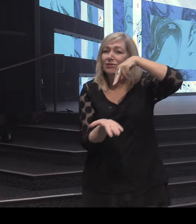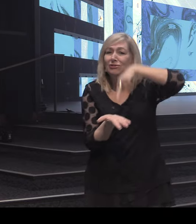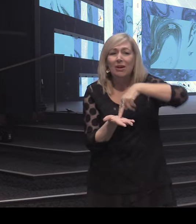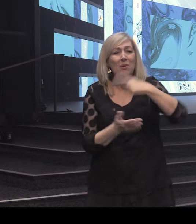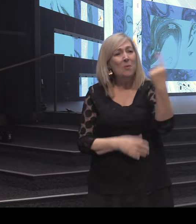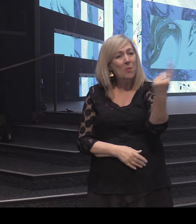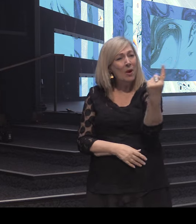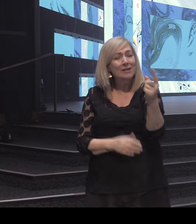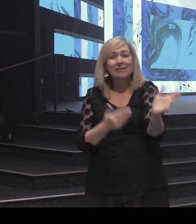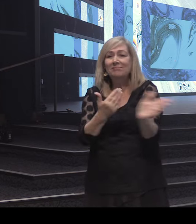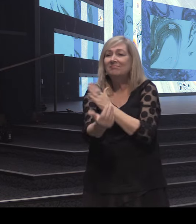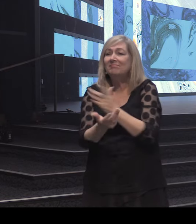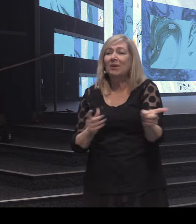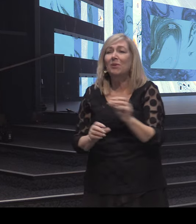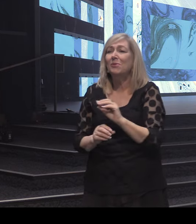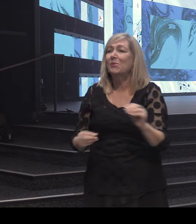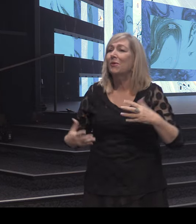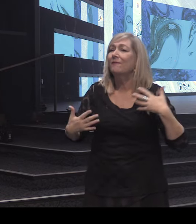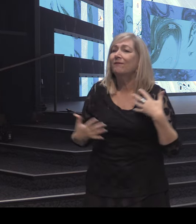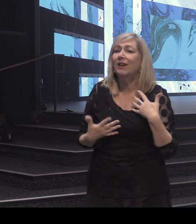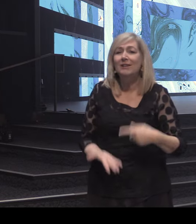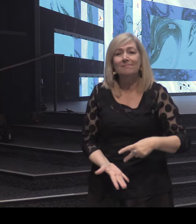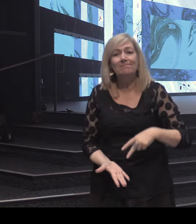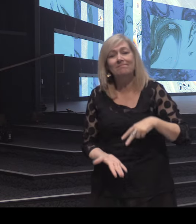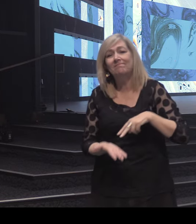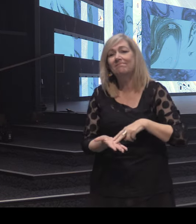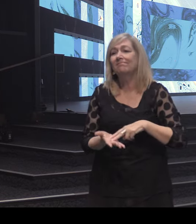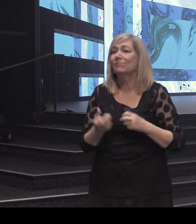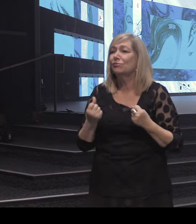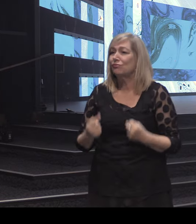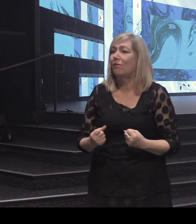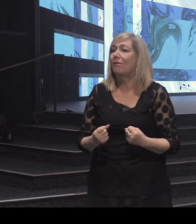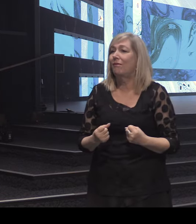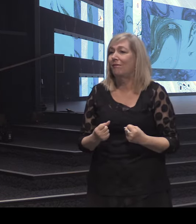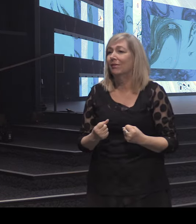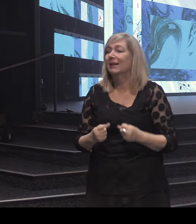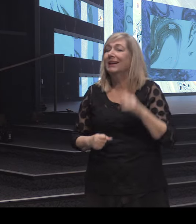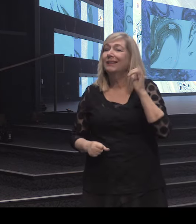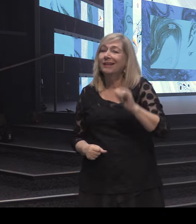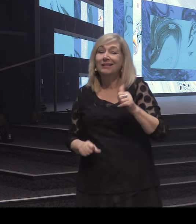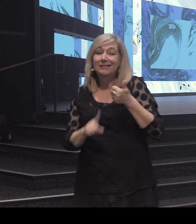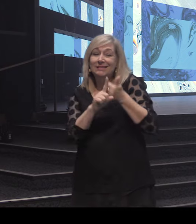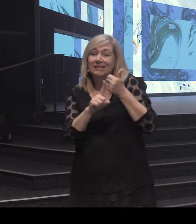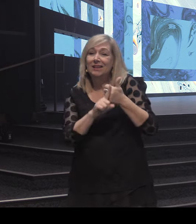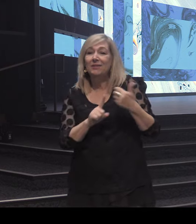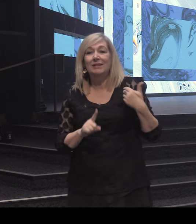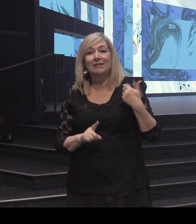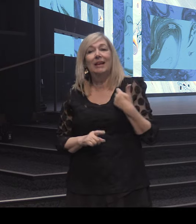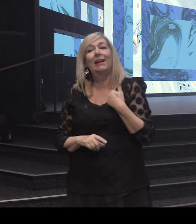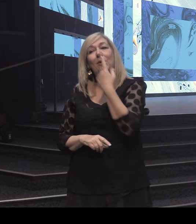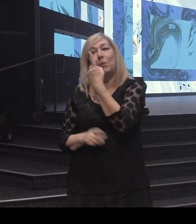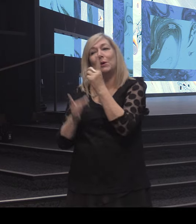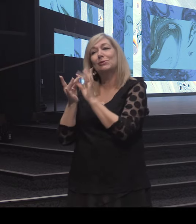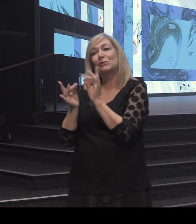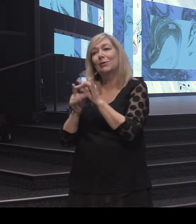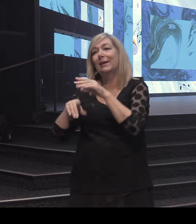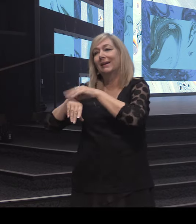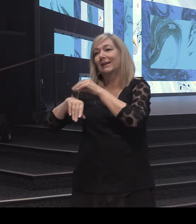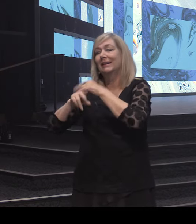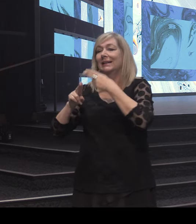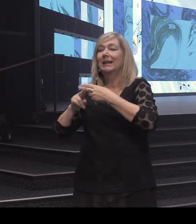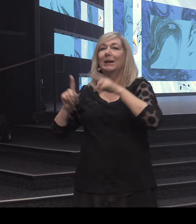alone. I want to introduce you to another teenager. This is a teenager from back home in Sweden, and her name is